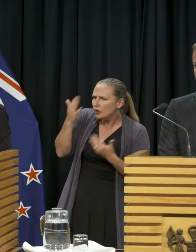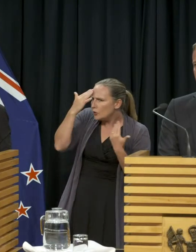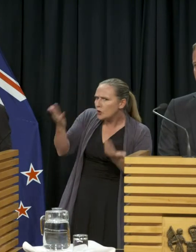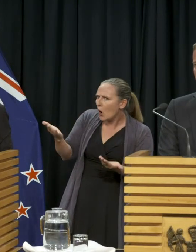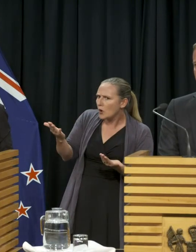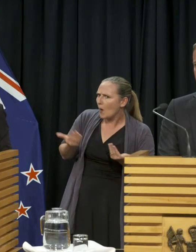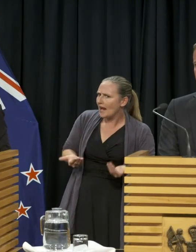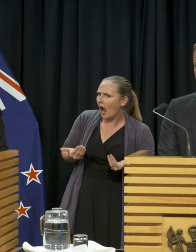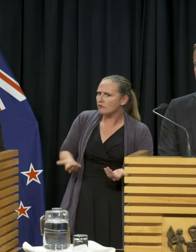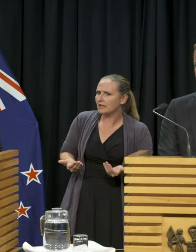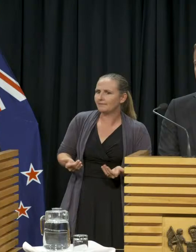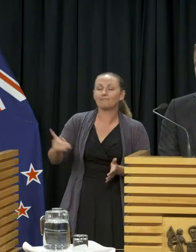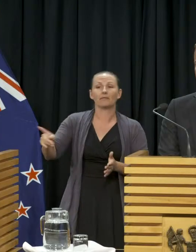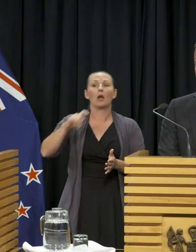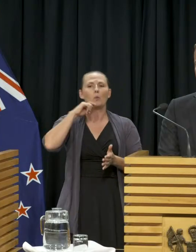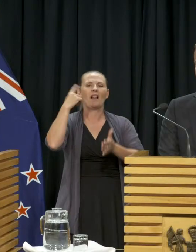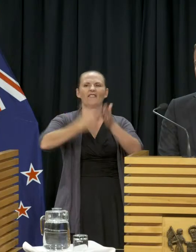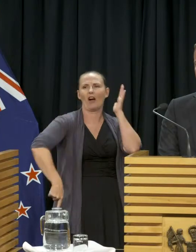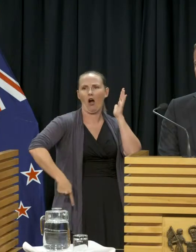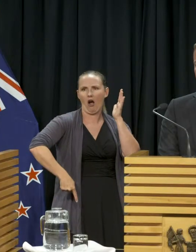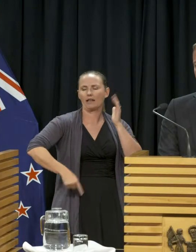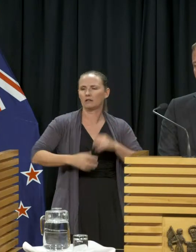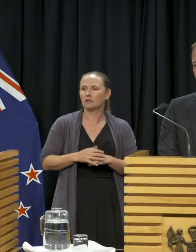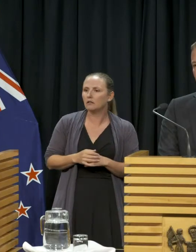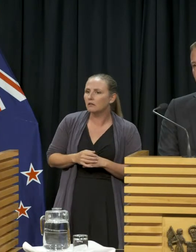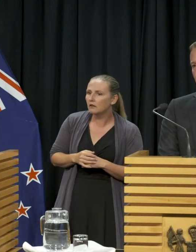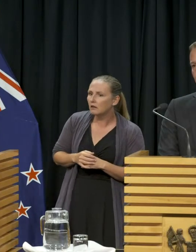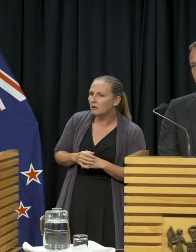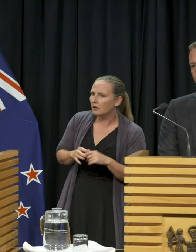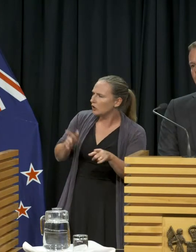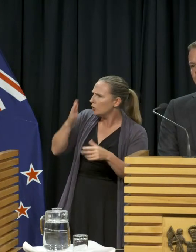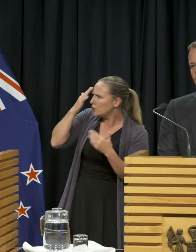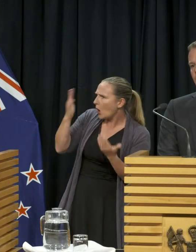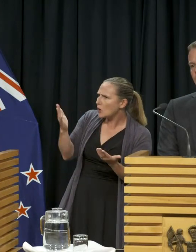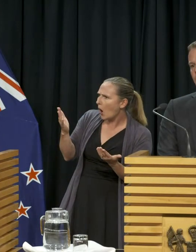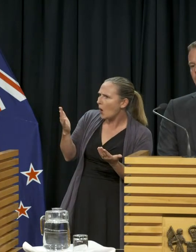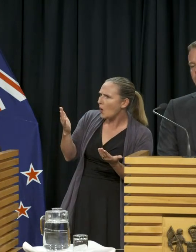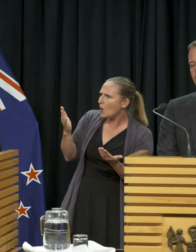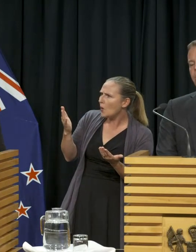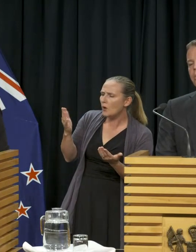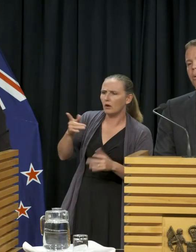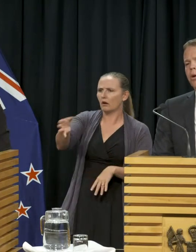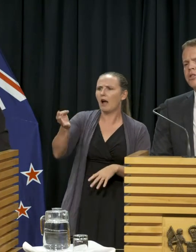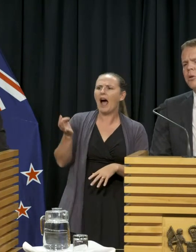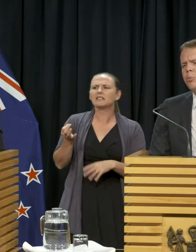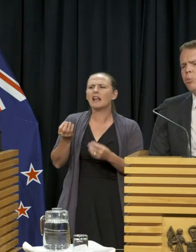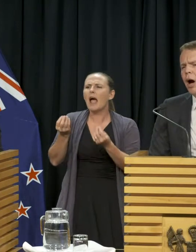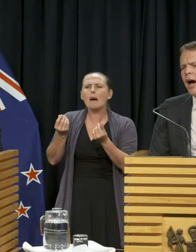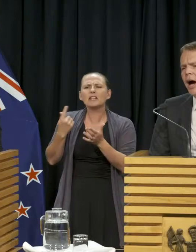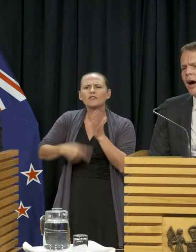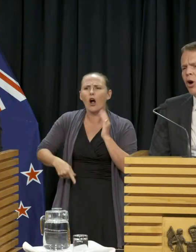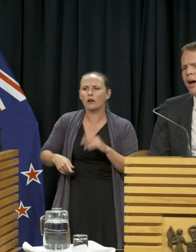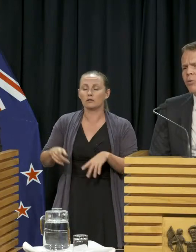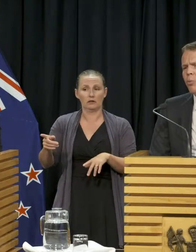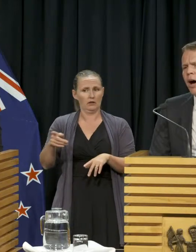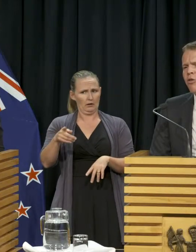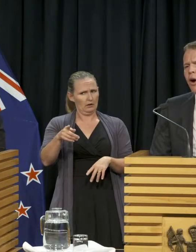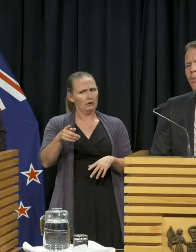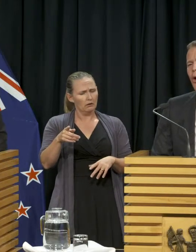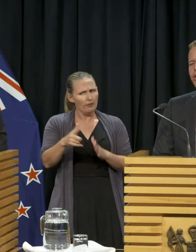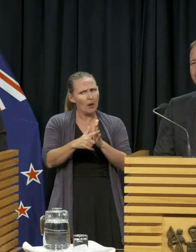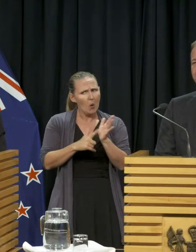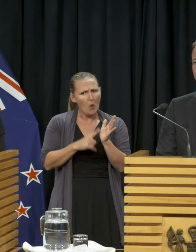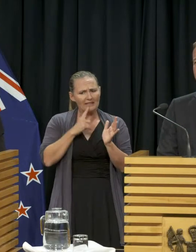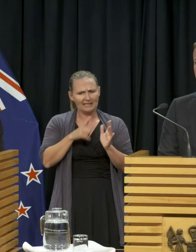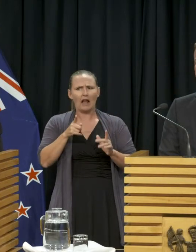Fines and reputational damage. How much are the fines? You don't know currently if they are or aren't, right? So what's your... By law, they are obliged.